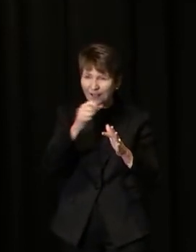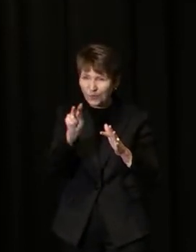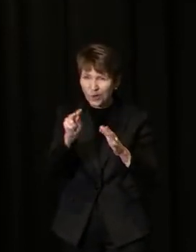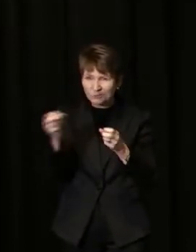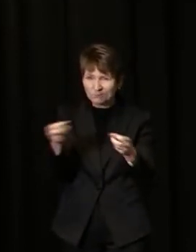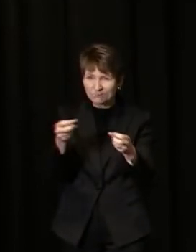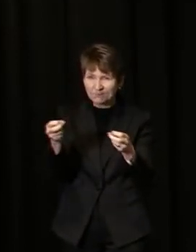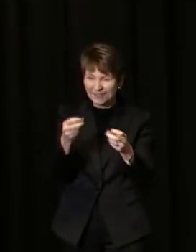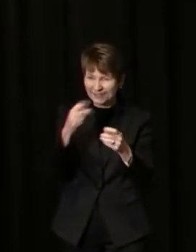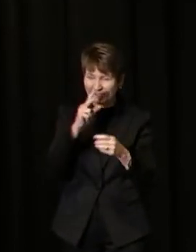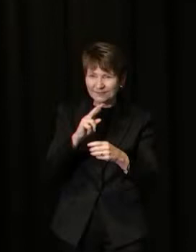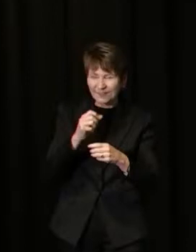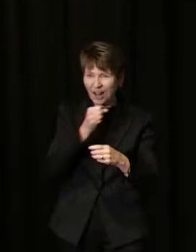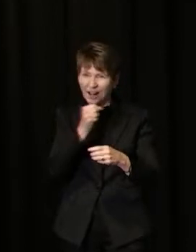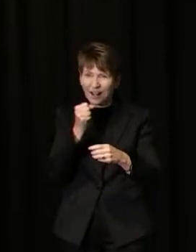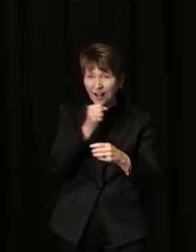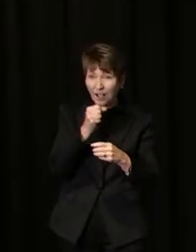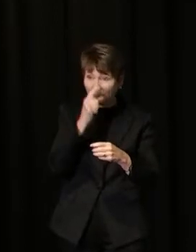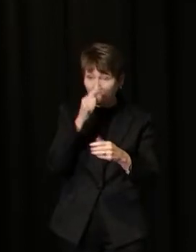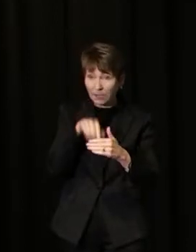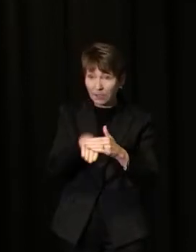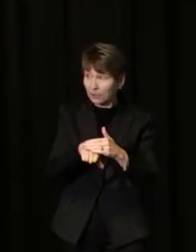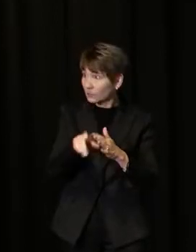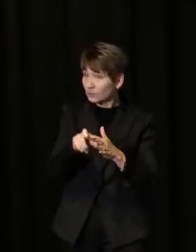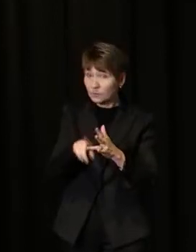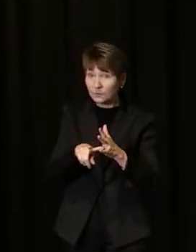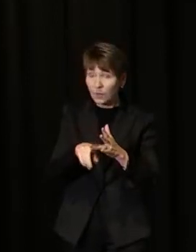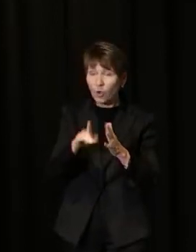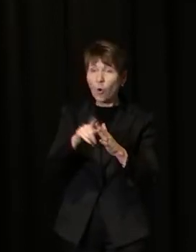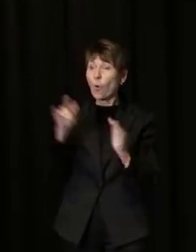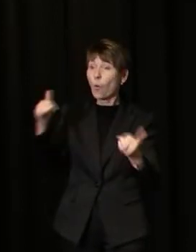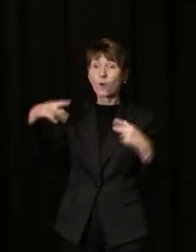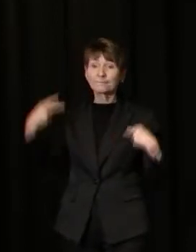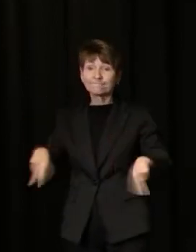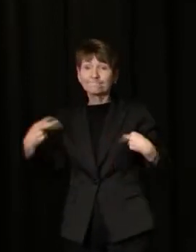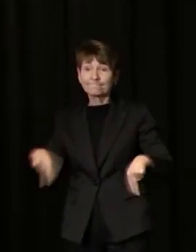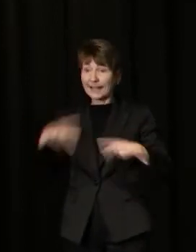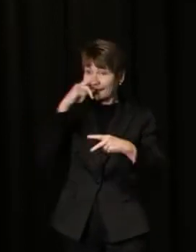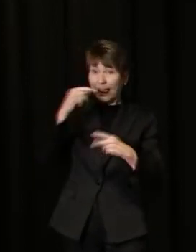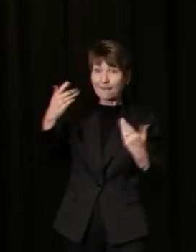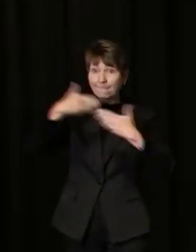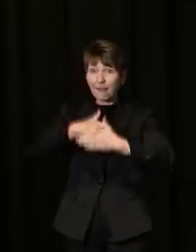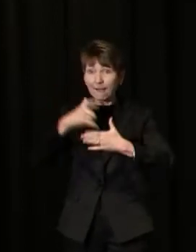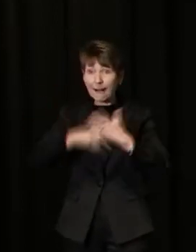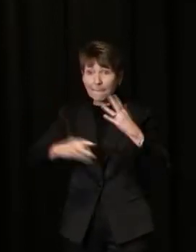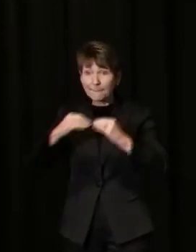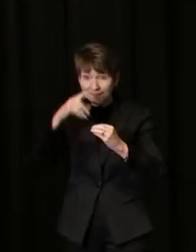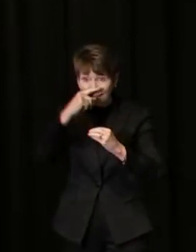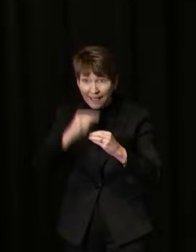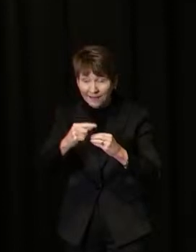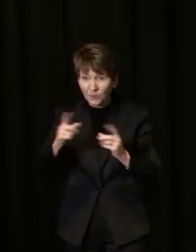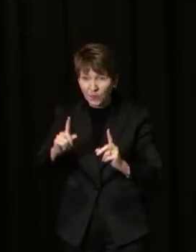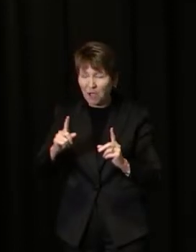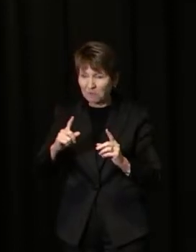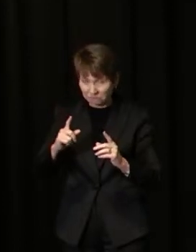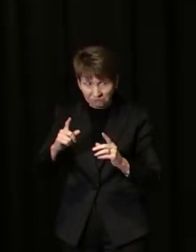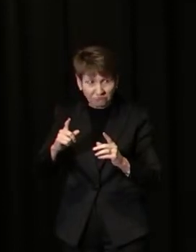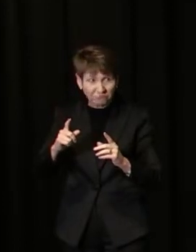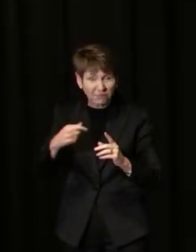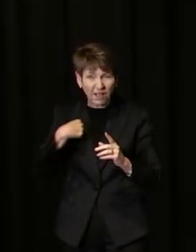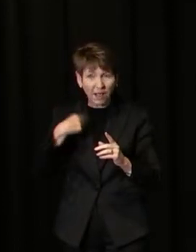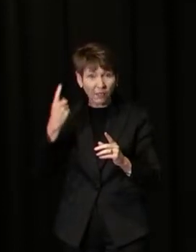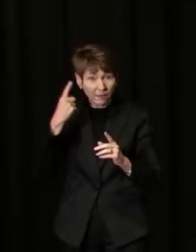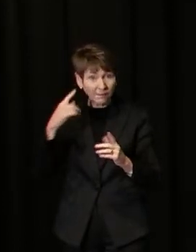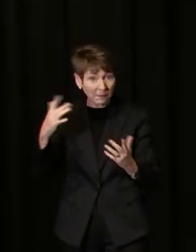I'll freely confess that they're important businesses, and I'm not diminishing them in any way. But I haven't necessarily given a lot of thought